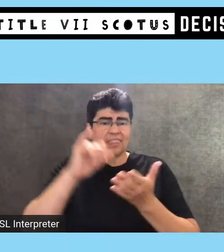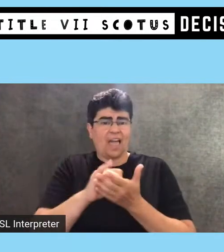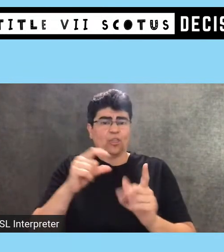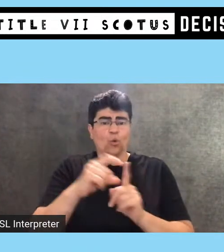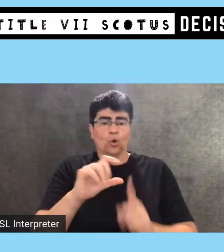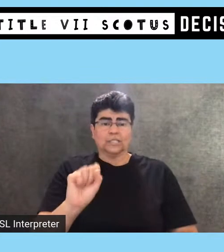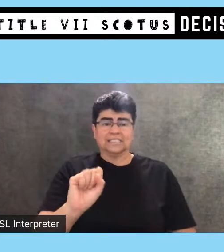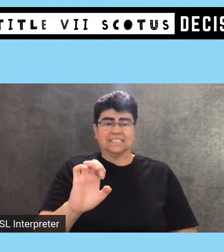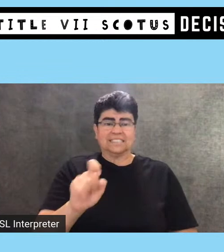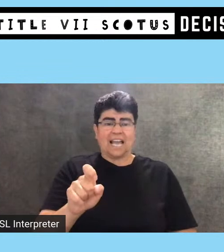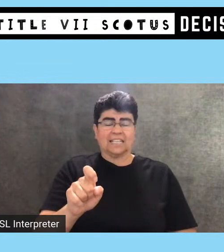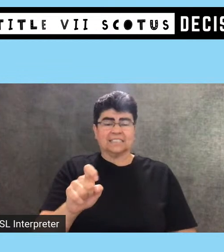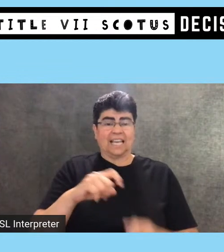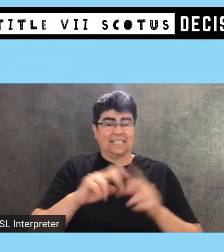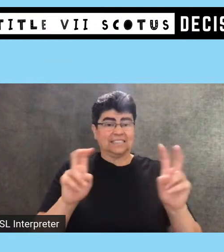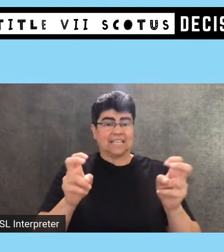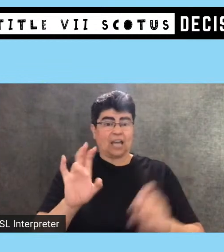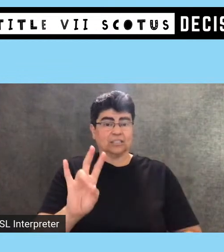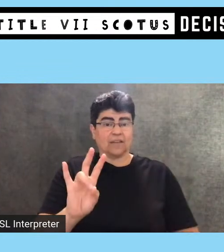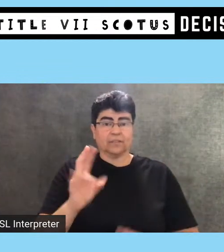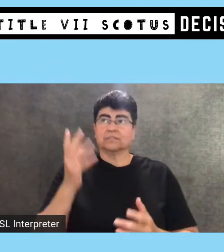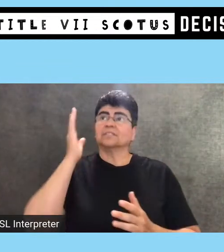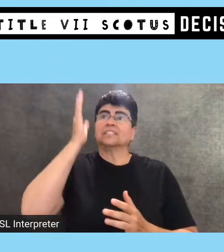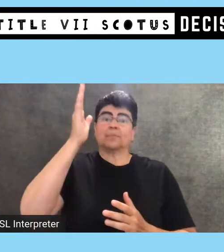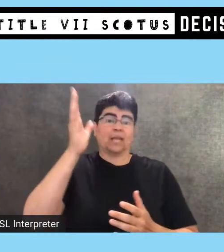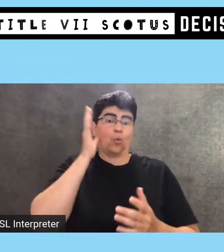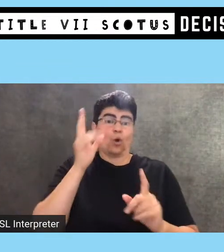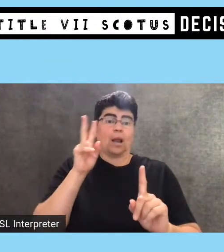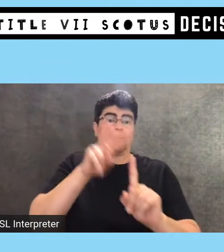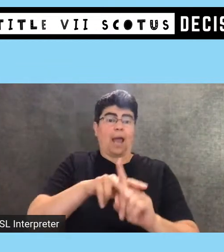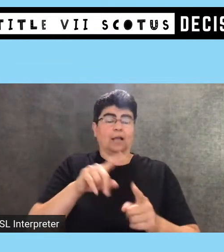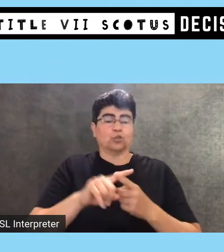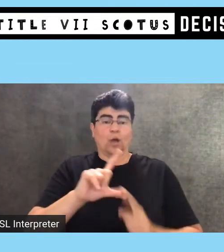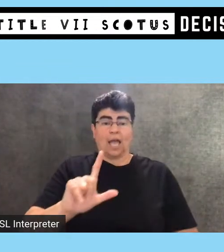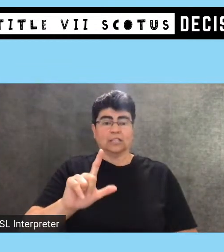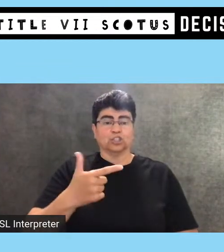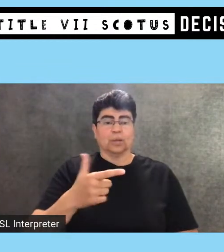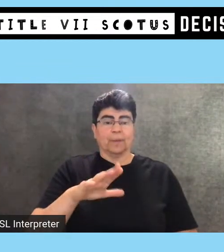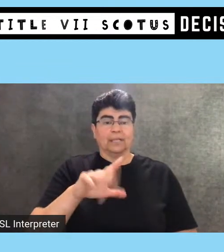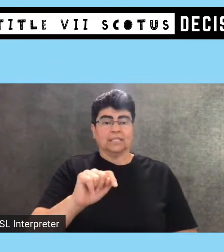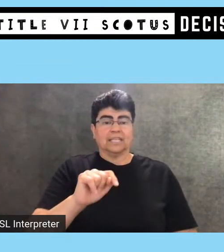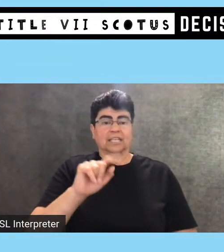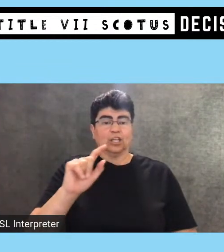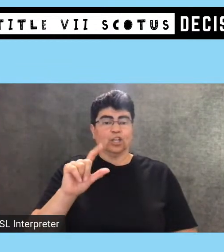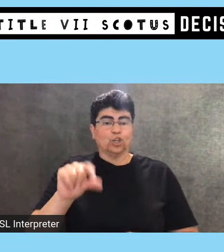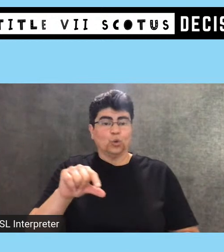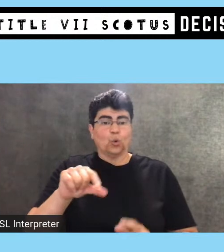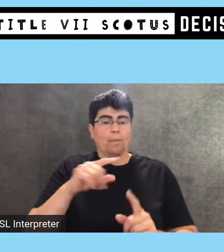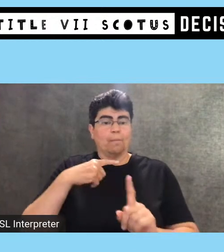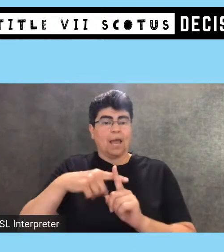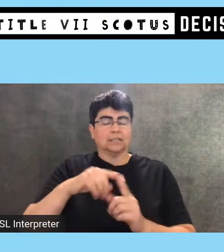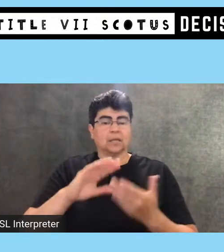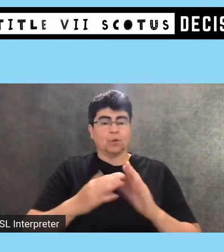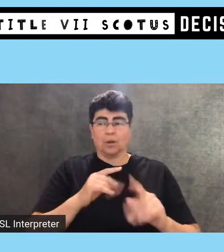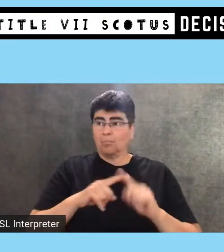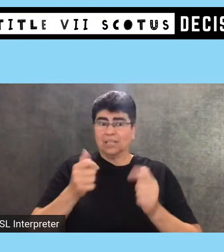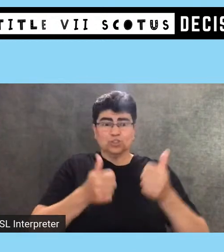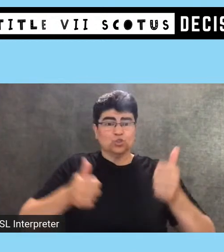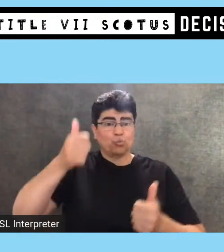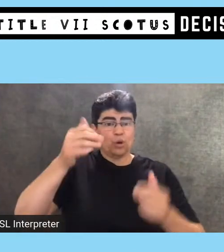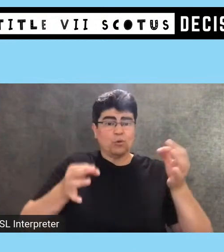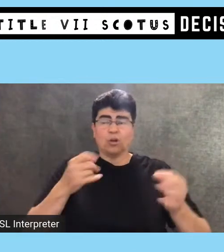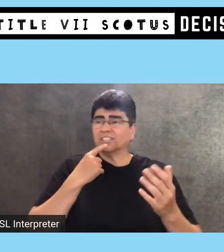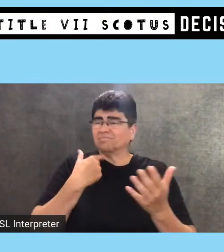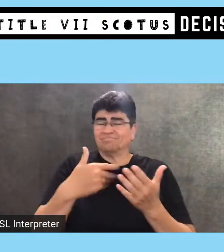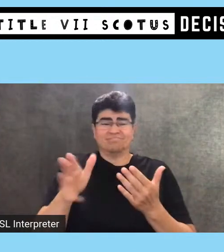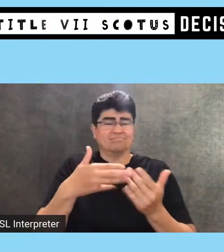sex in Title VII would someday apply to the LGBTQ plus community, but the Supreme Court is saying that doesn't matter. It